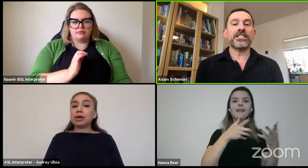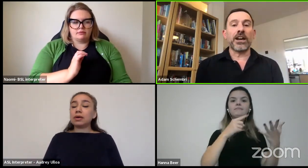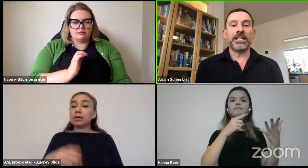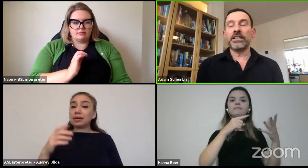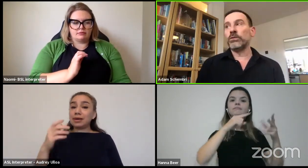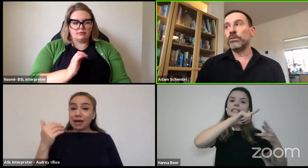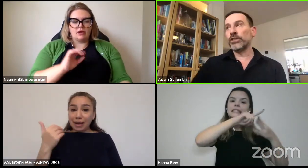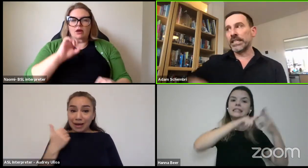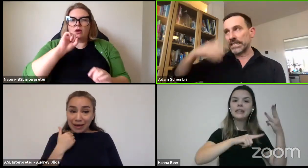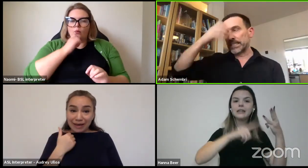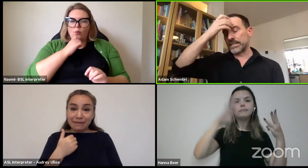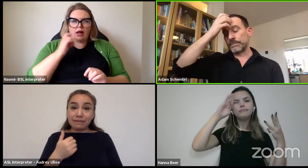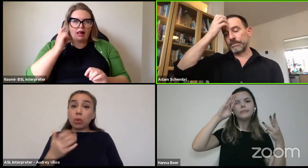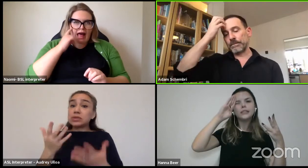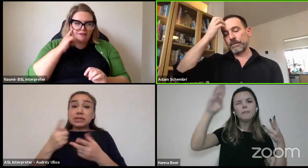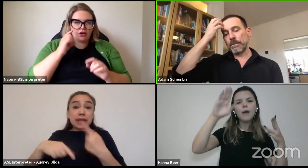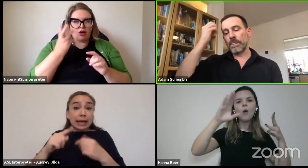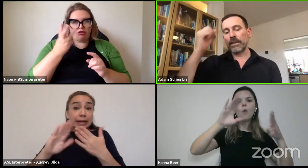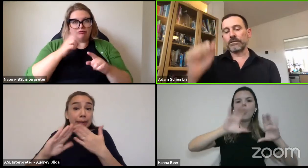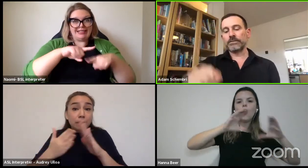of signing communities.